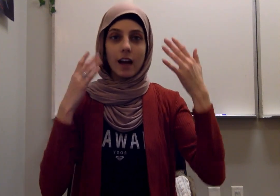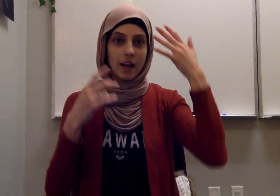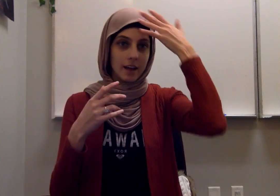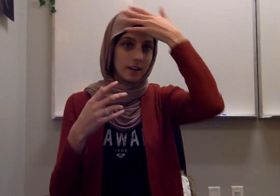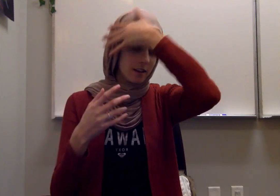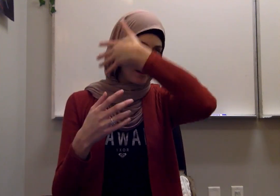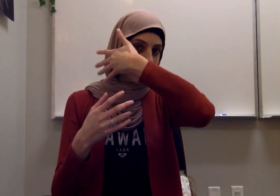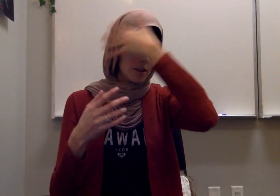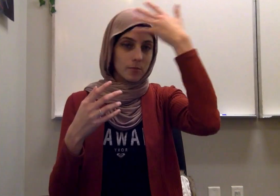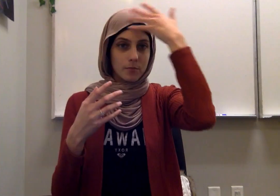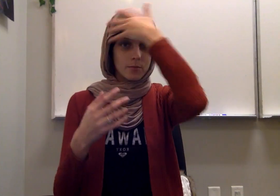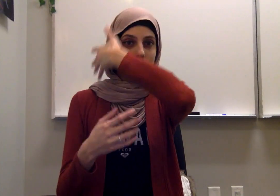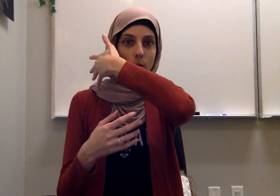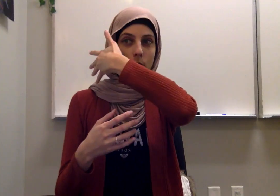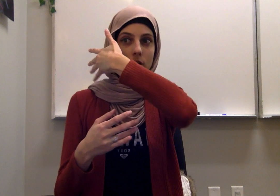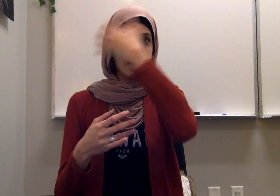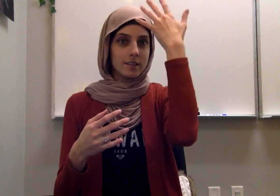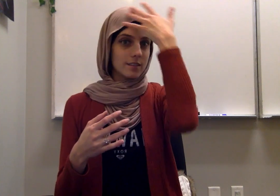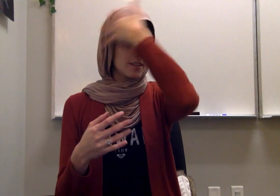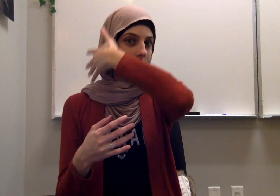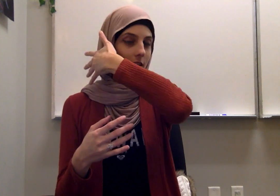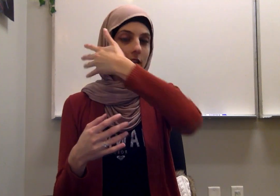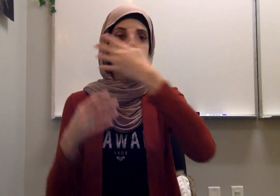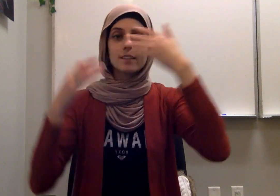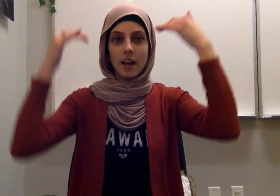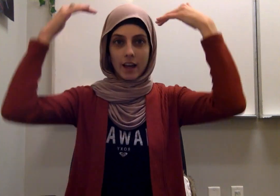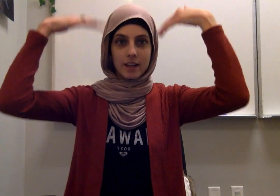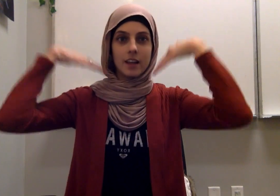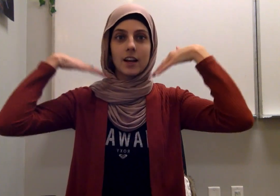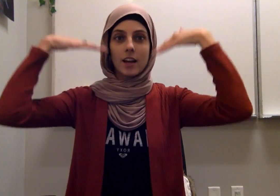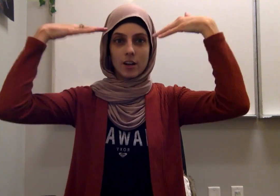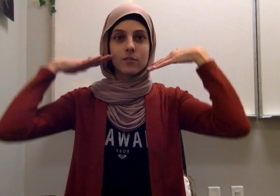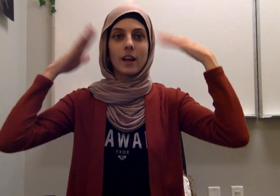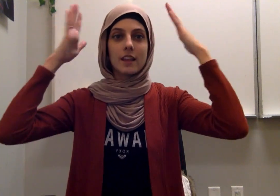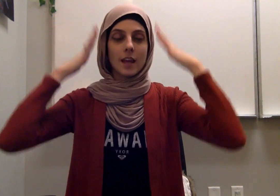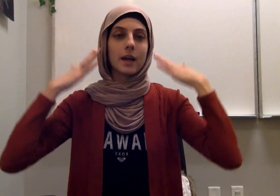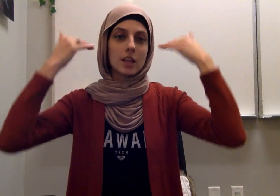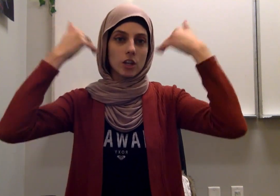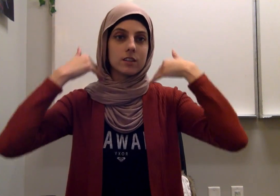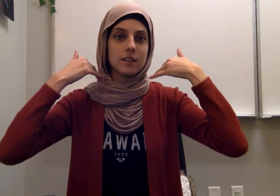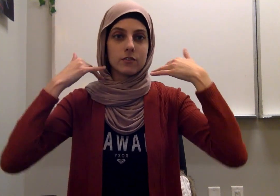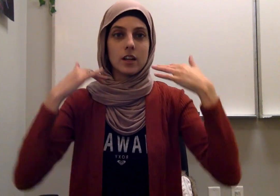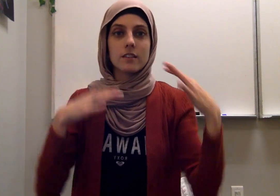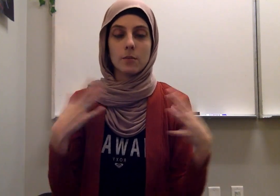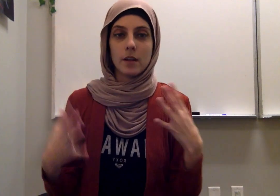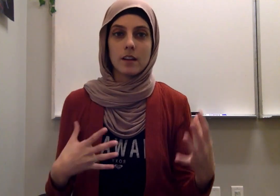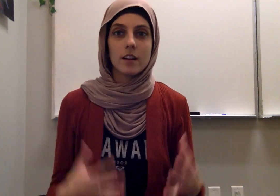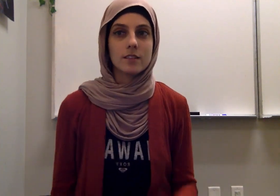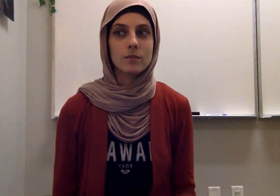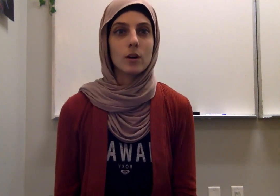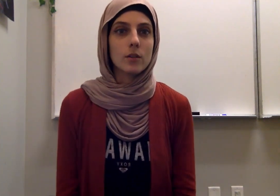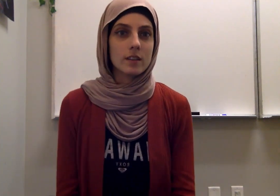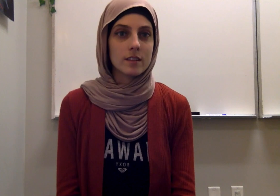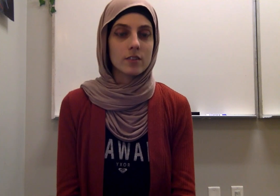guy, or it's on the side here, right, that might look different depending on what you consider to be